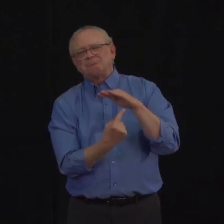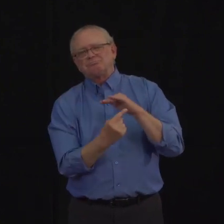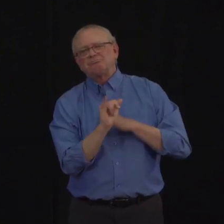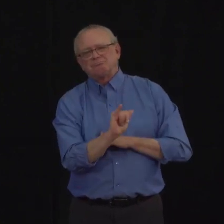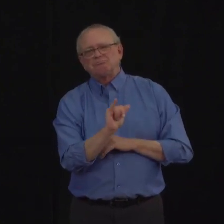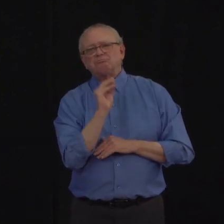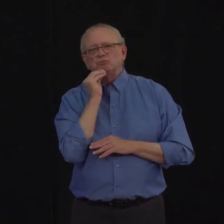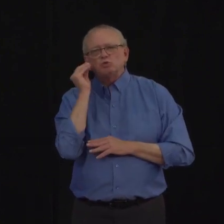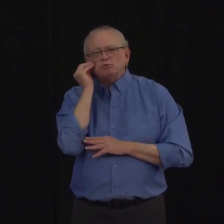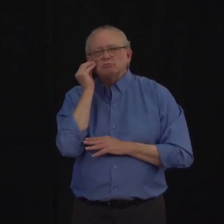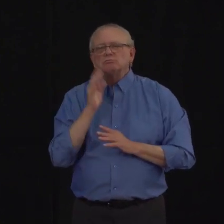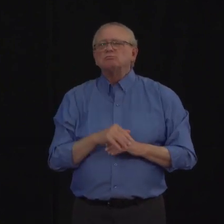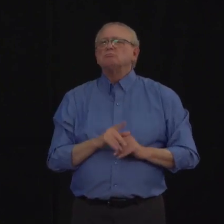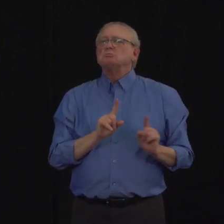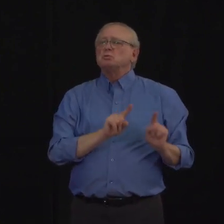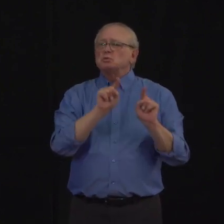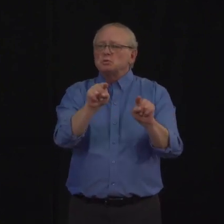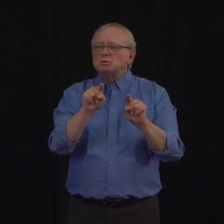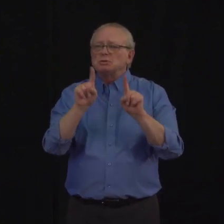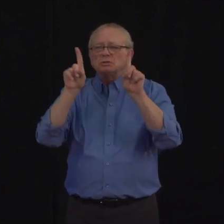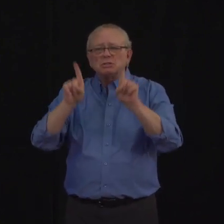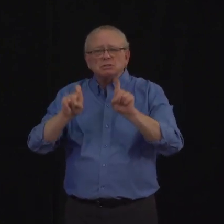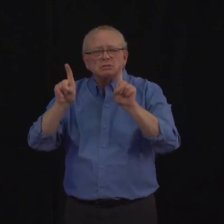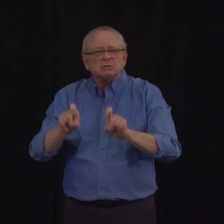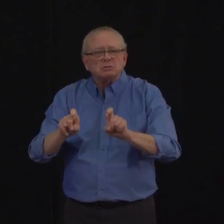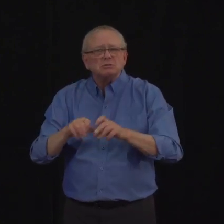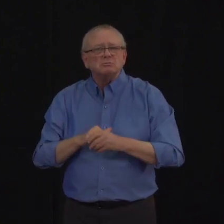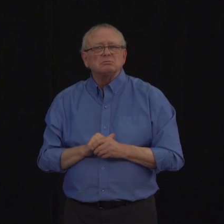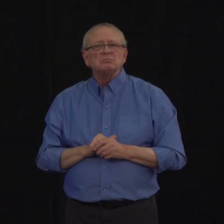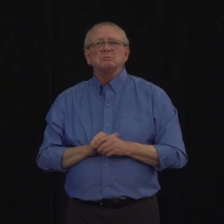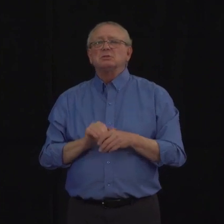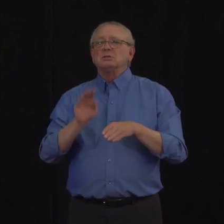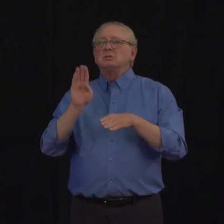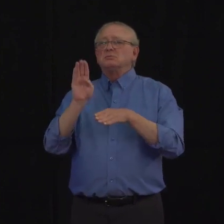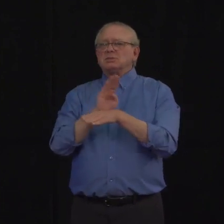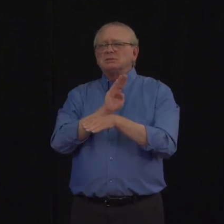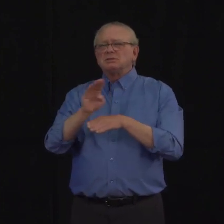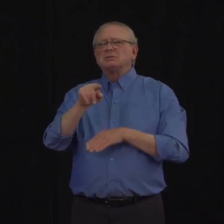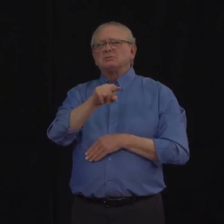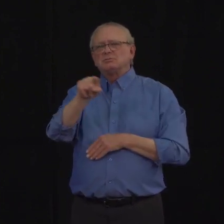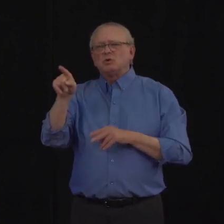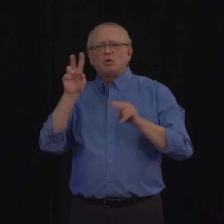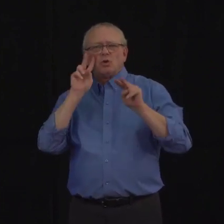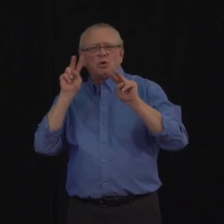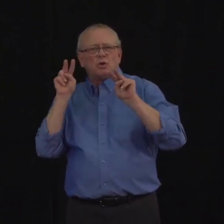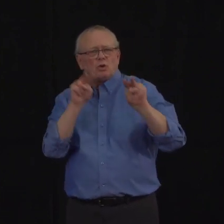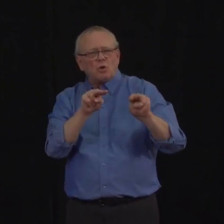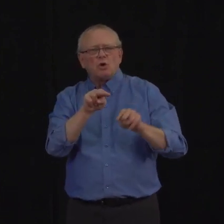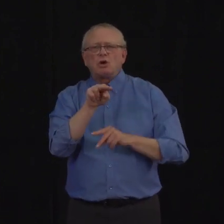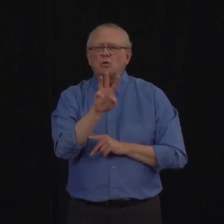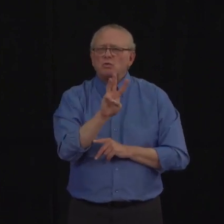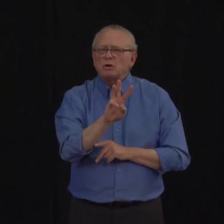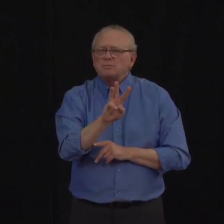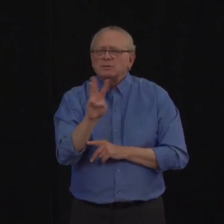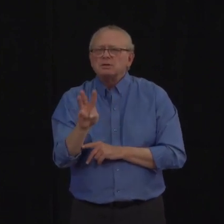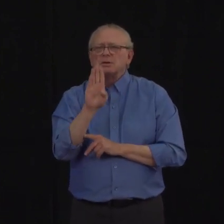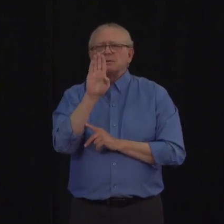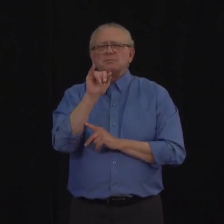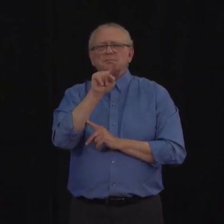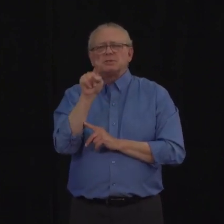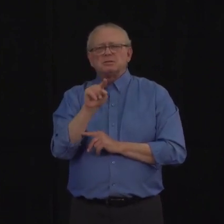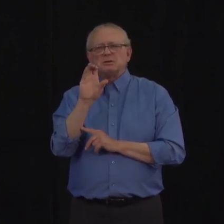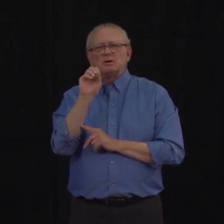Alberta BizConnect for guidelines on how to keep their employees and patrons safe, as well as for information on a range of